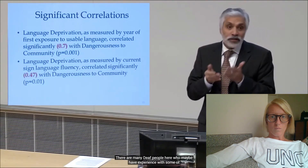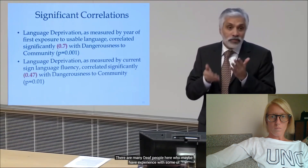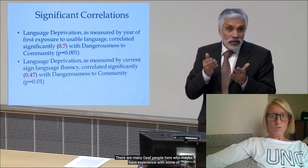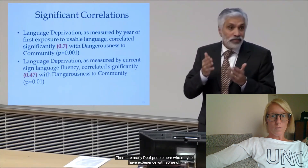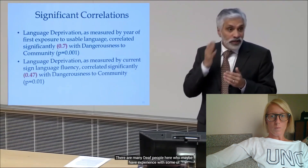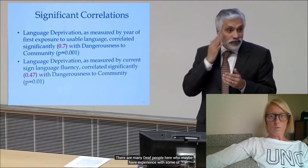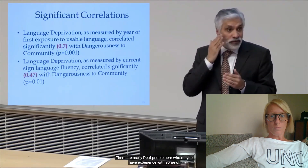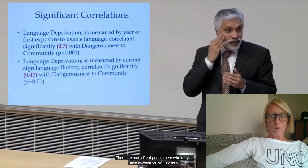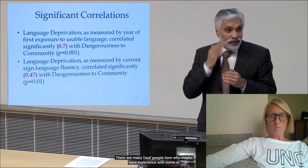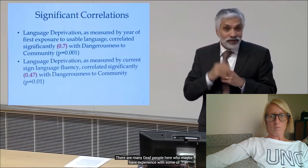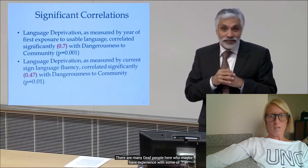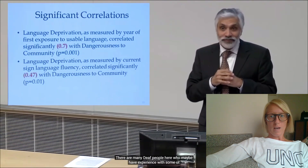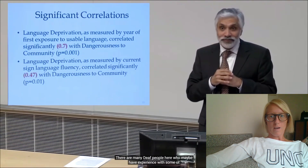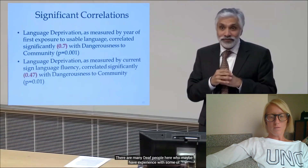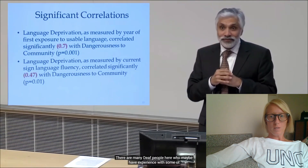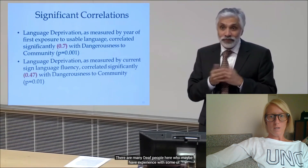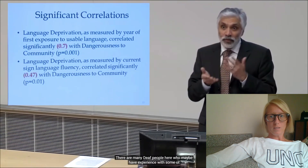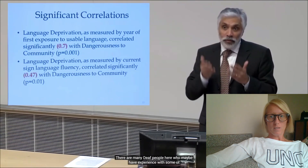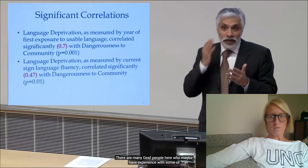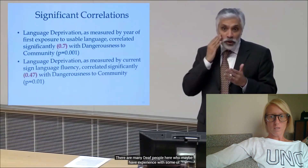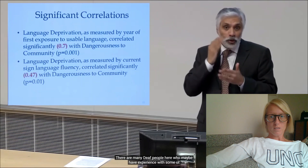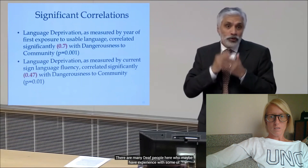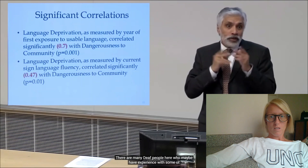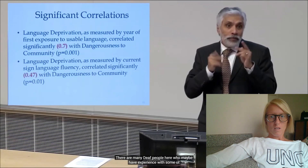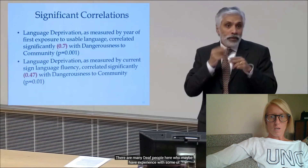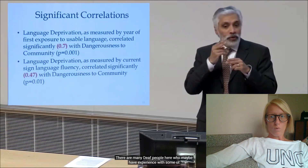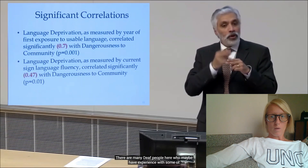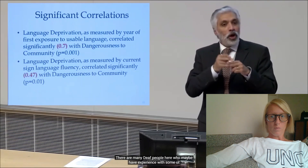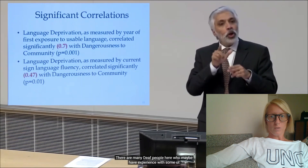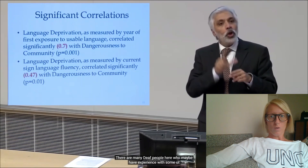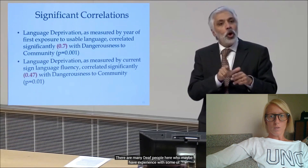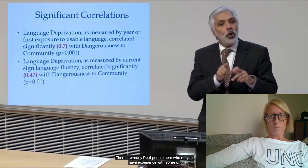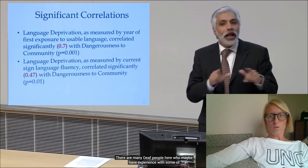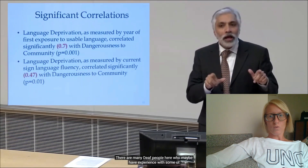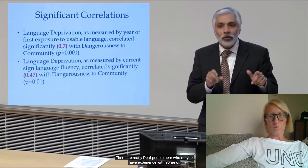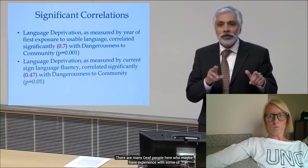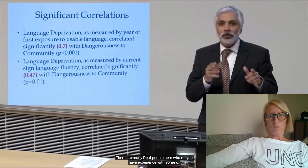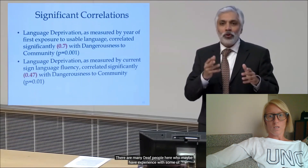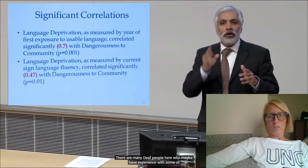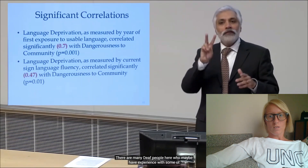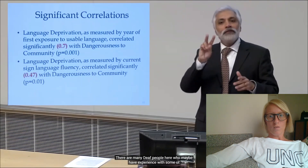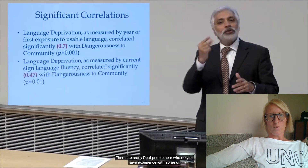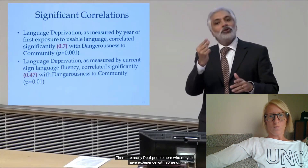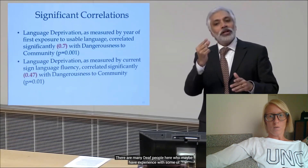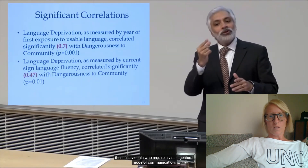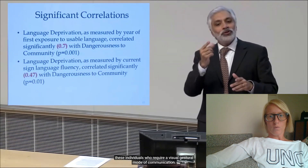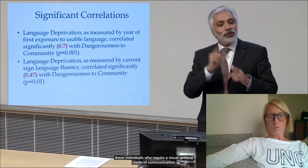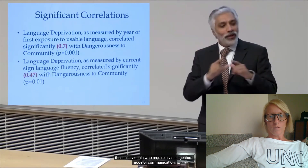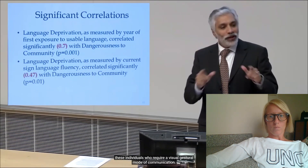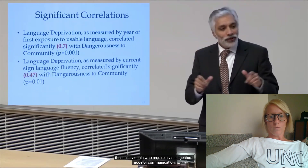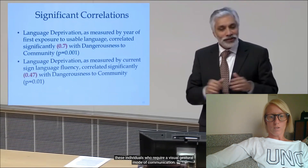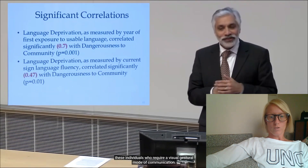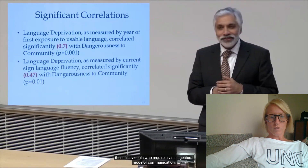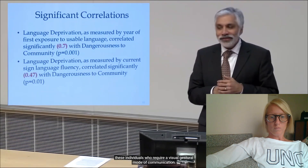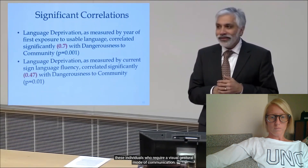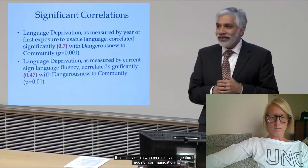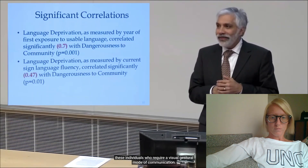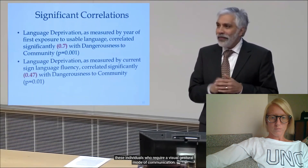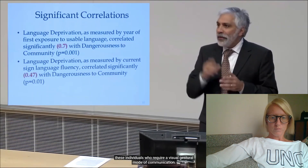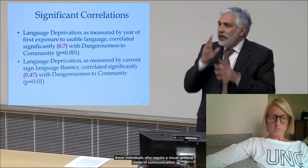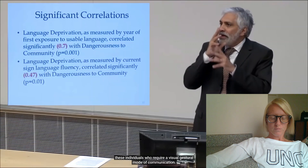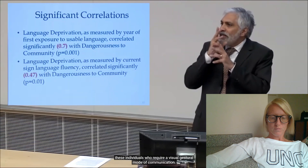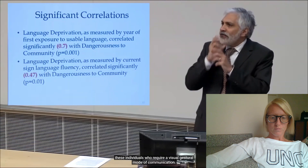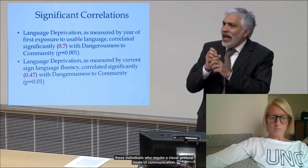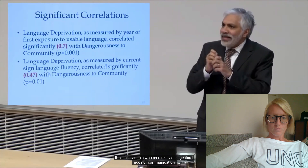No, most deaf people probably have some idea of There are this, many deaf and people probably here know who maybe people have who experience with suffer some of from these deprivation.